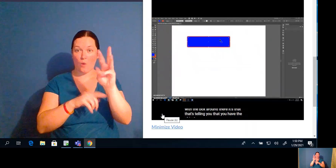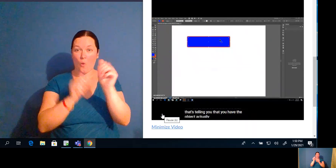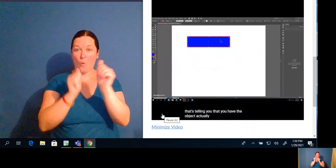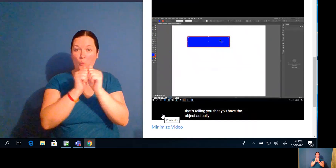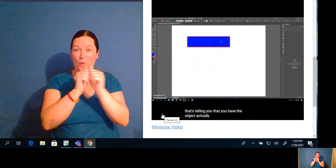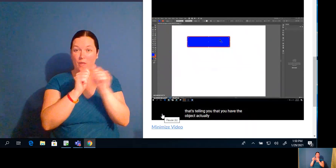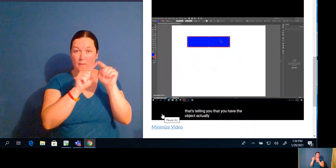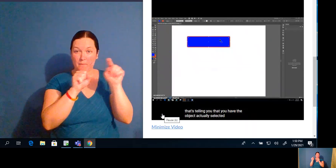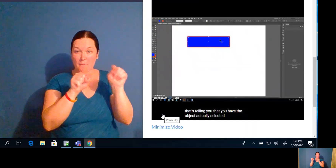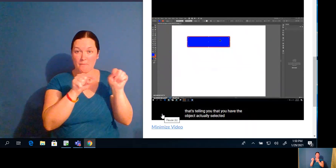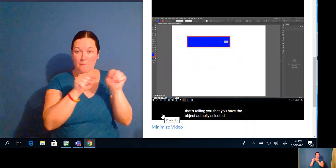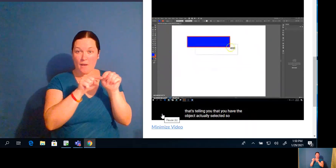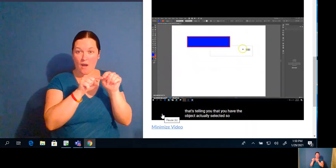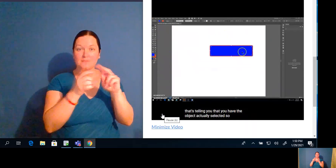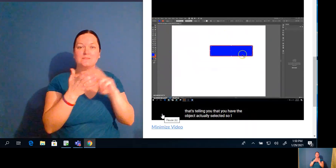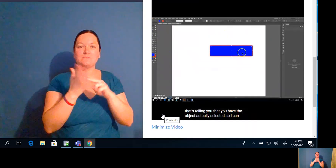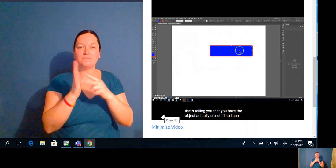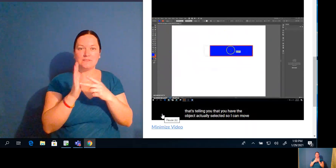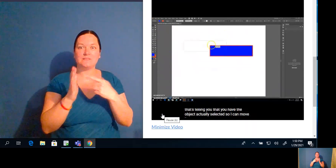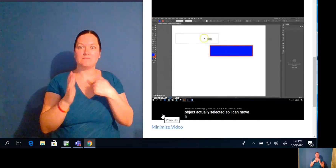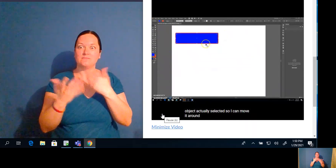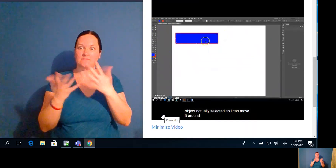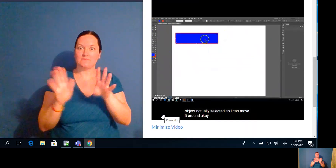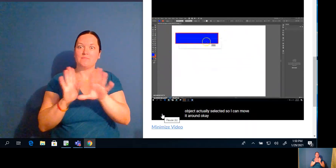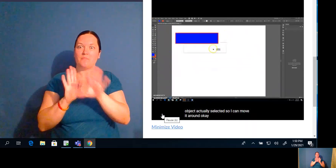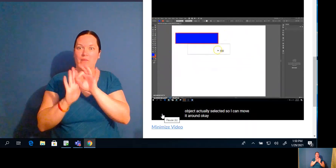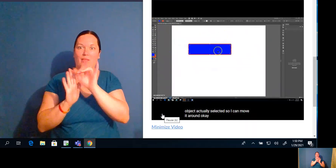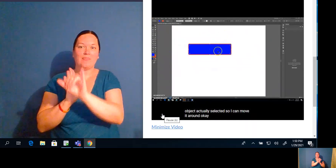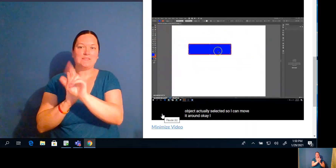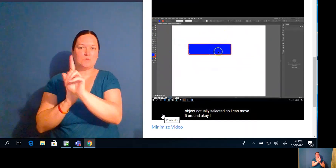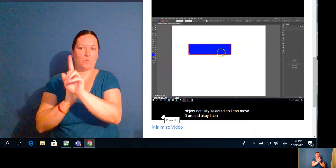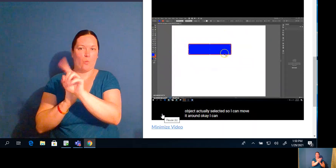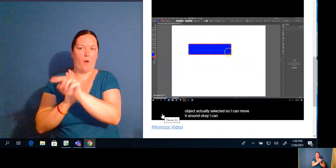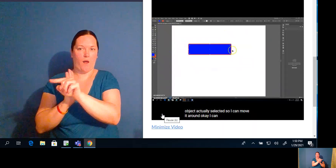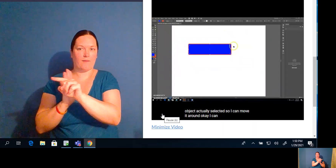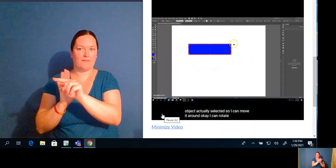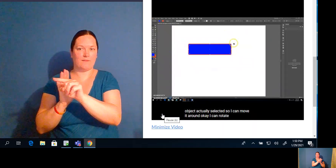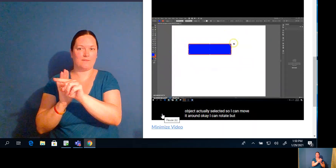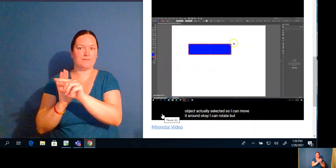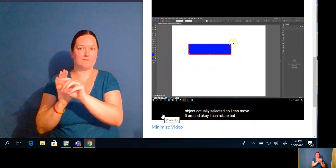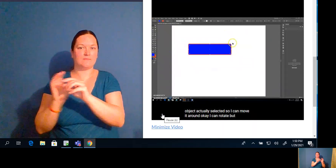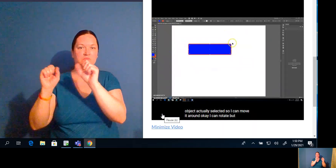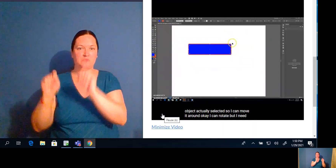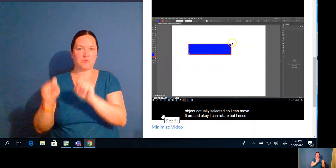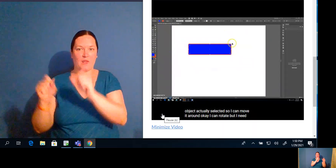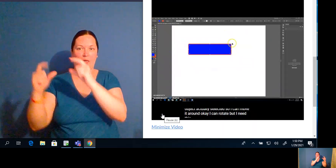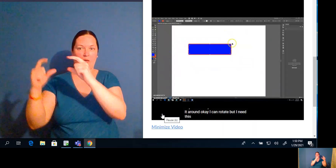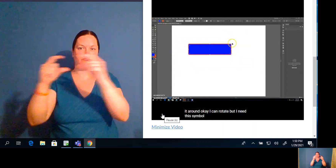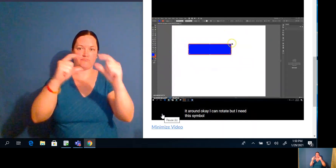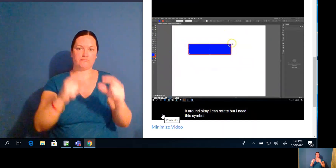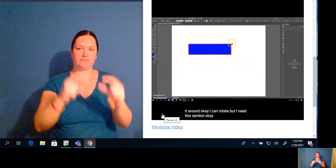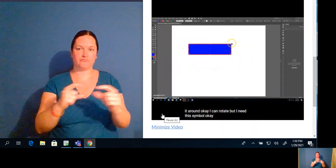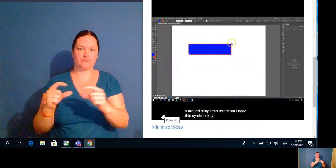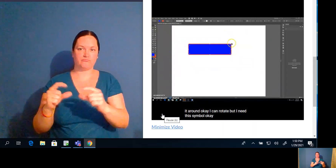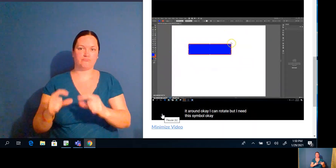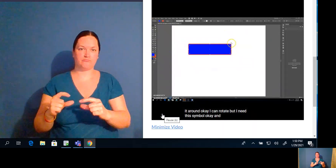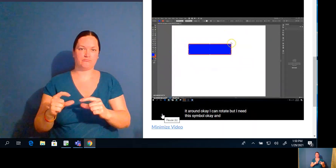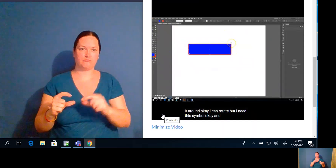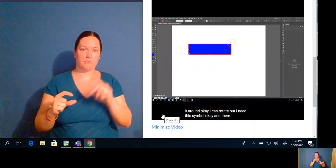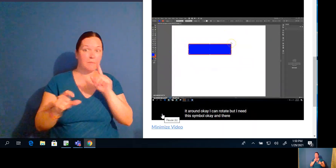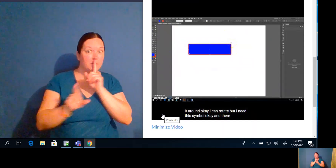that you have the object actually selected. So I can move it around, okay. I can rotate, but I need this